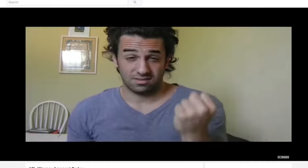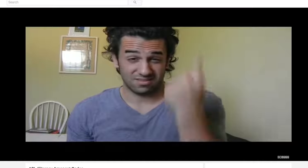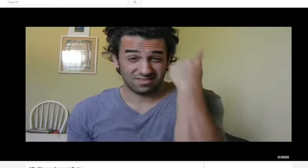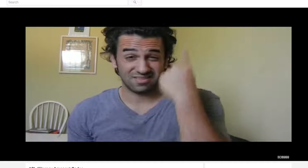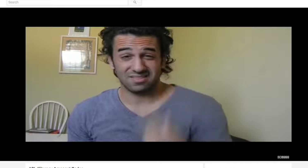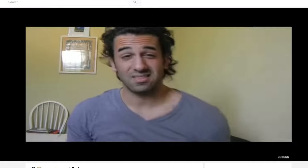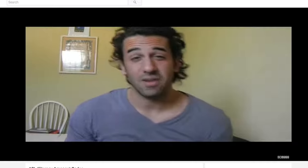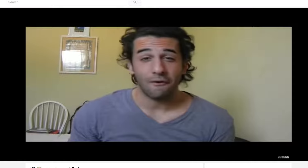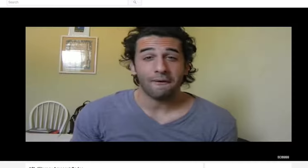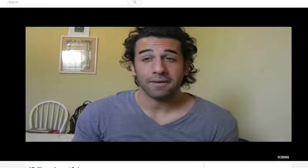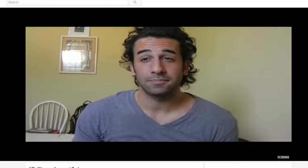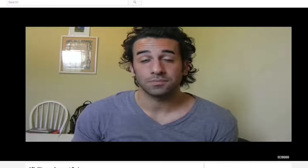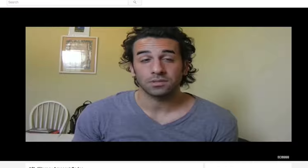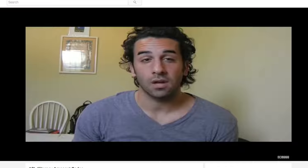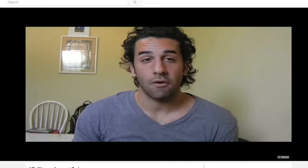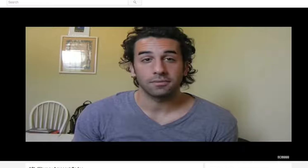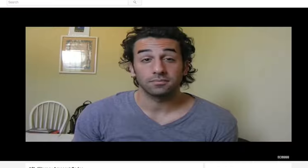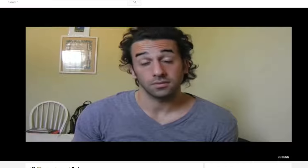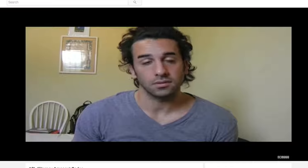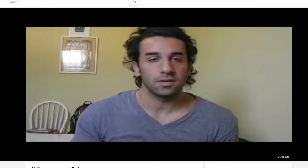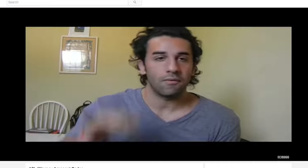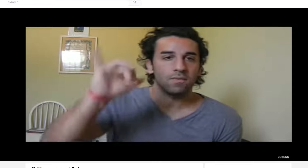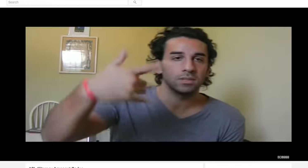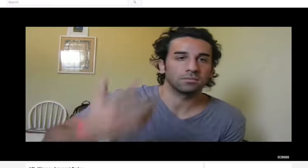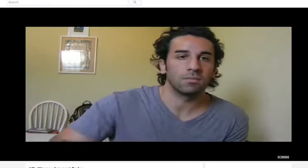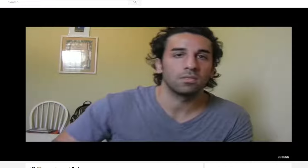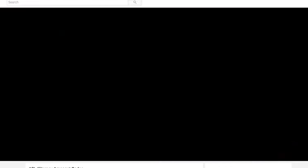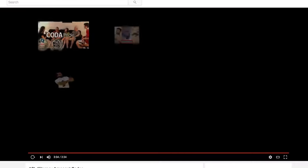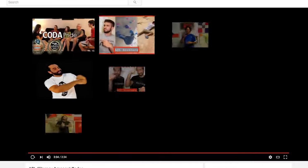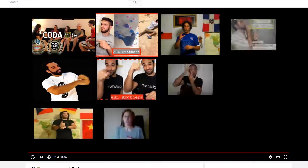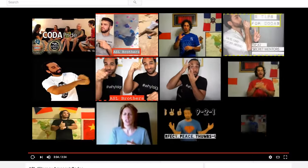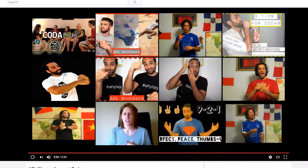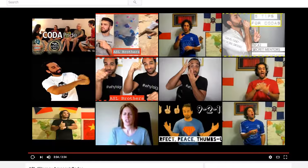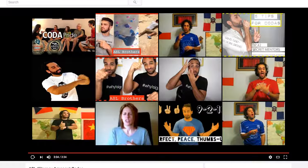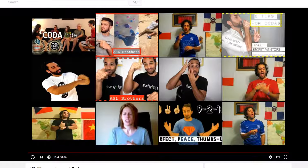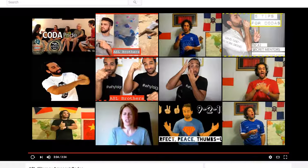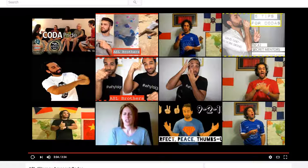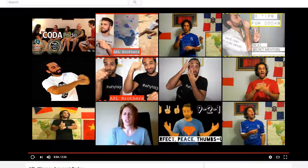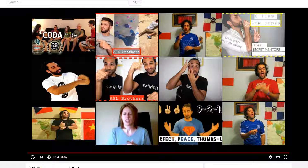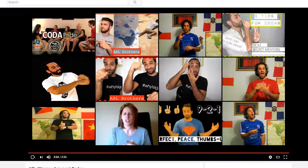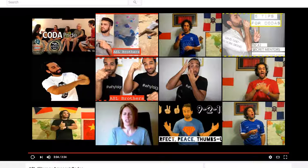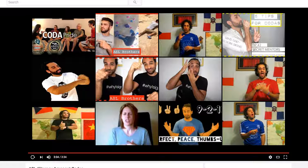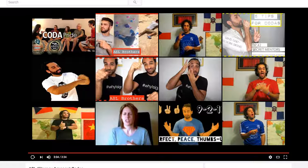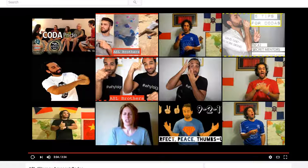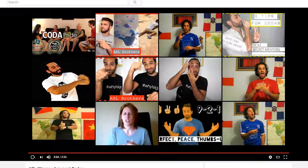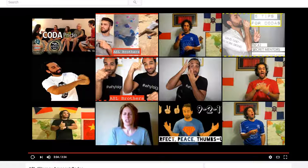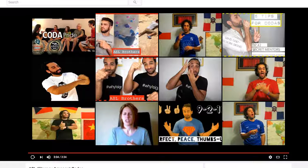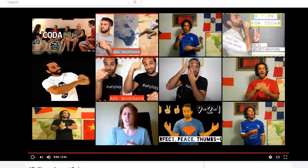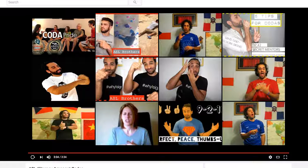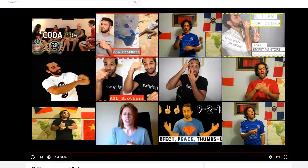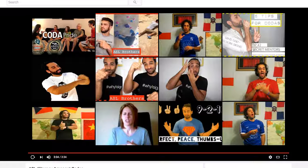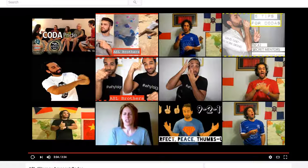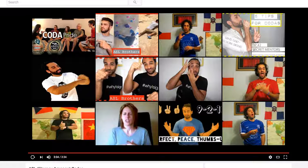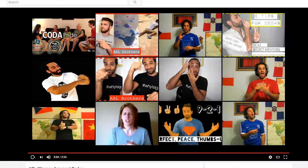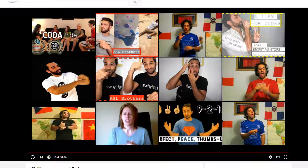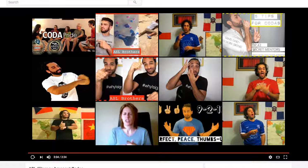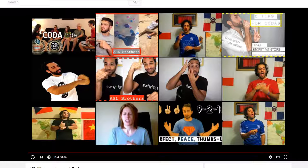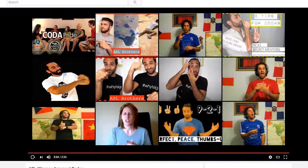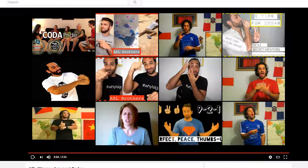where language is communicated in a way that they can understand. Got that? All right, I'm out. Take